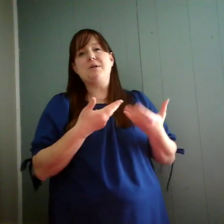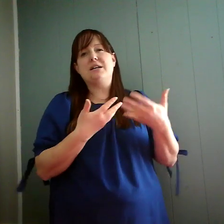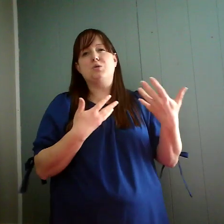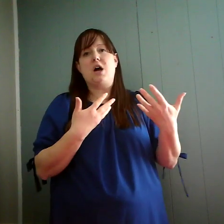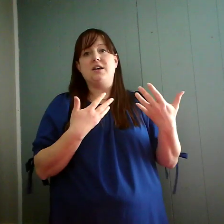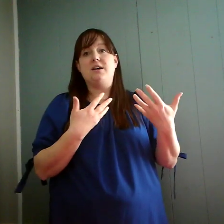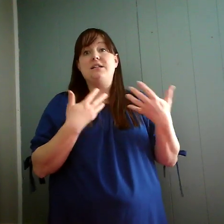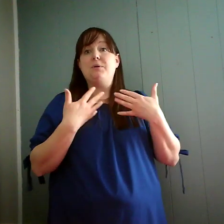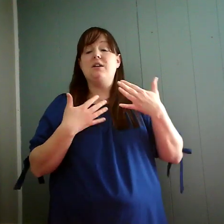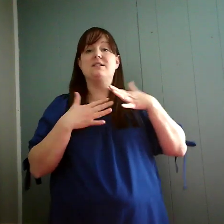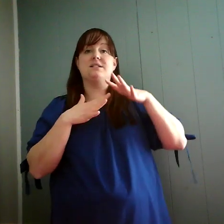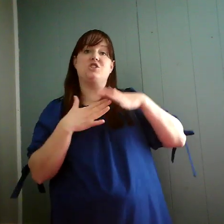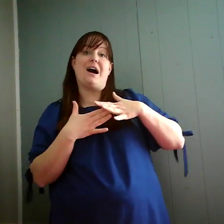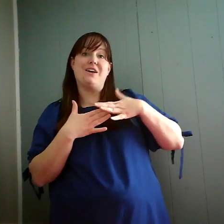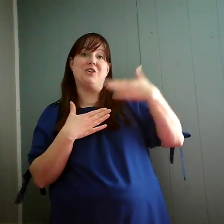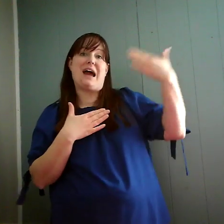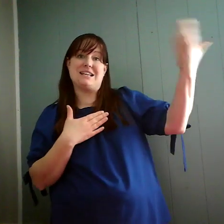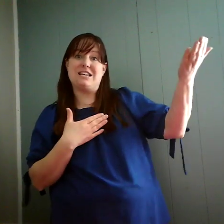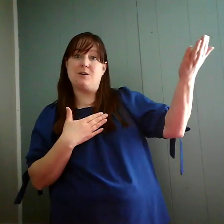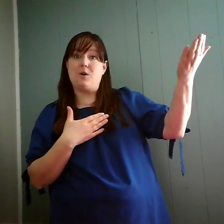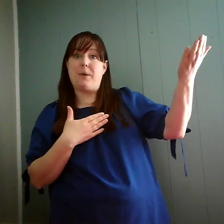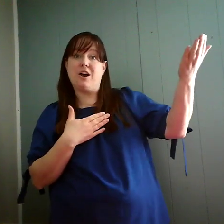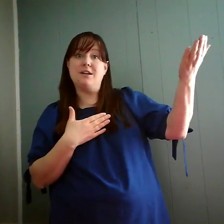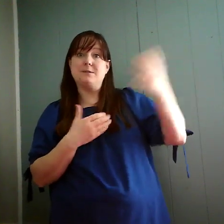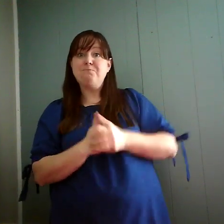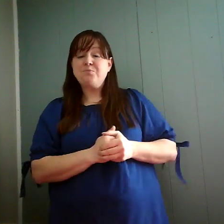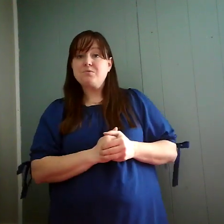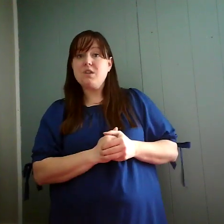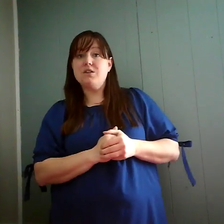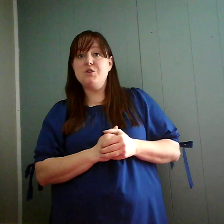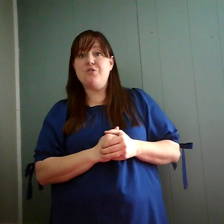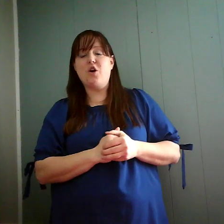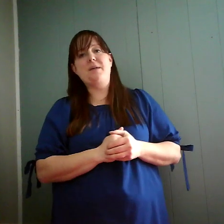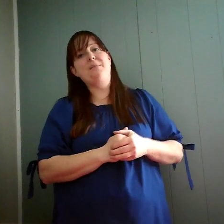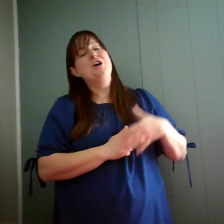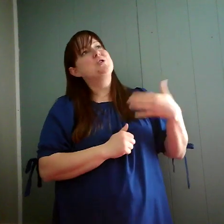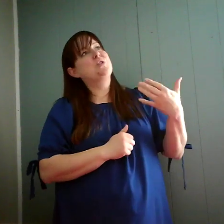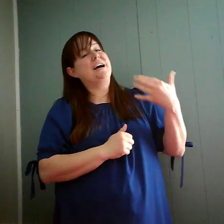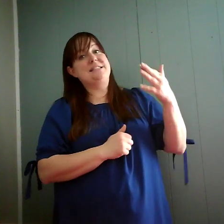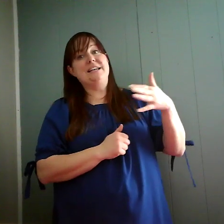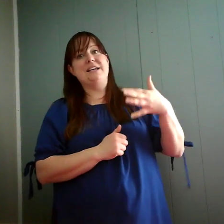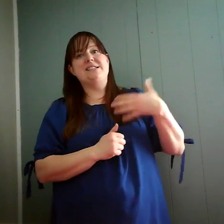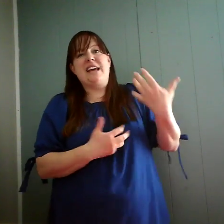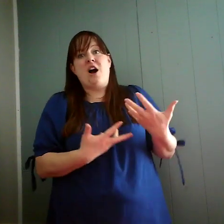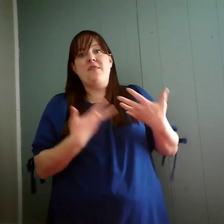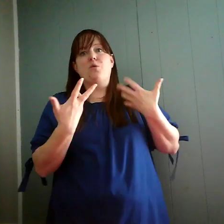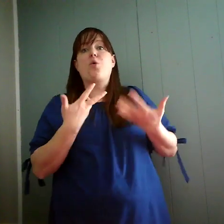because we're talking, typically this is a child asking a parent to inform them. So the idea is take on the role